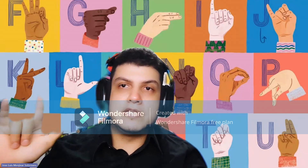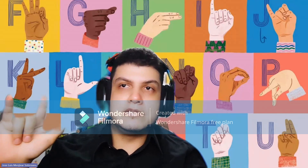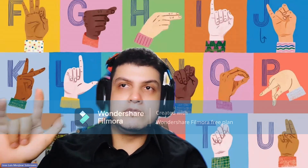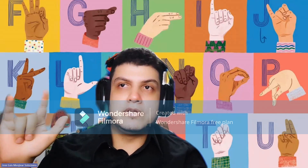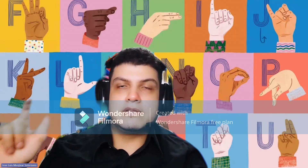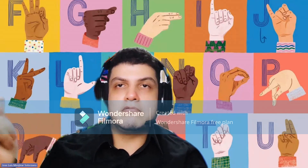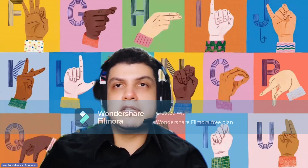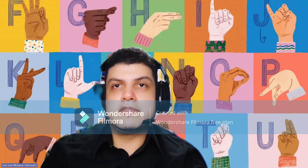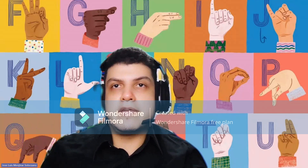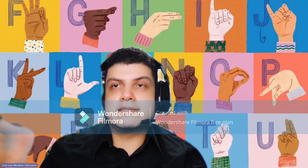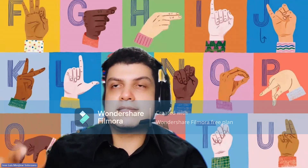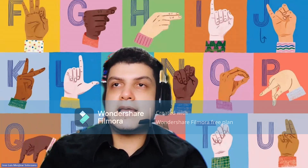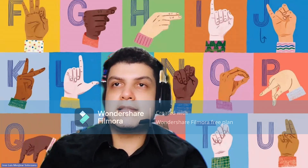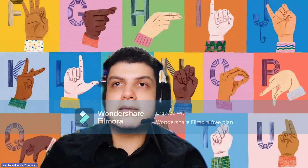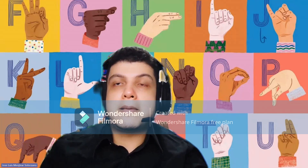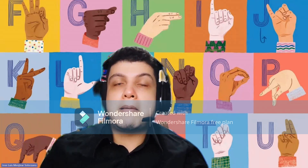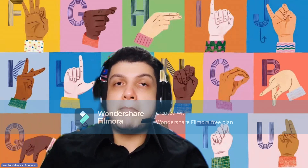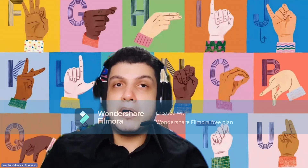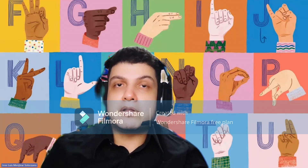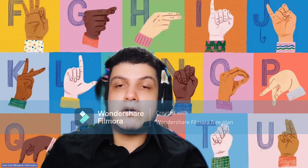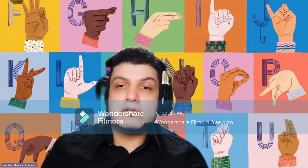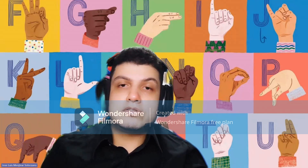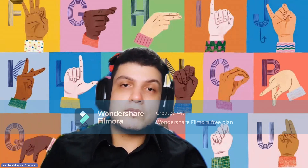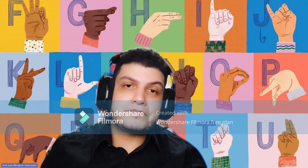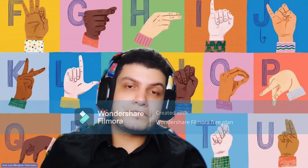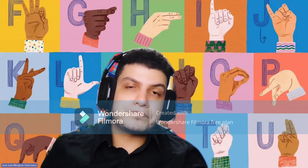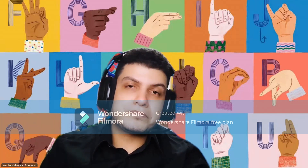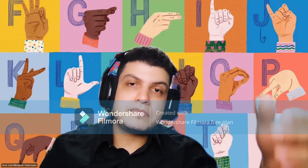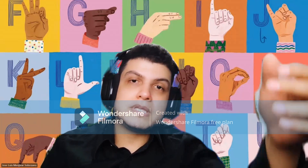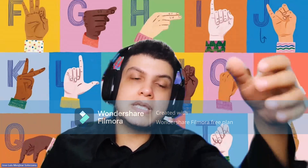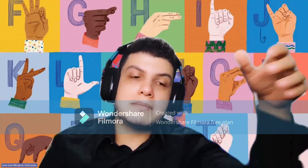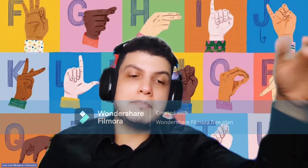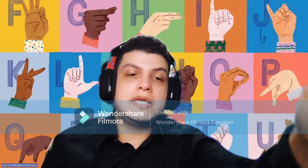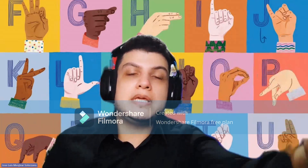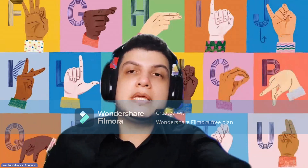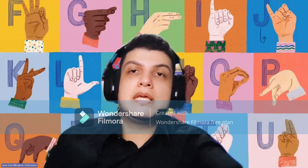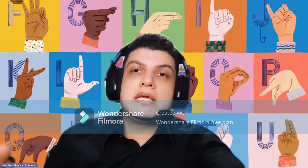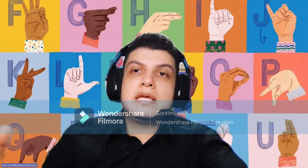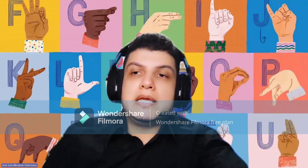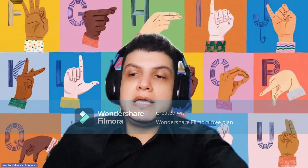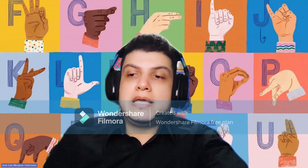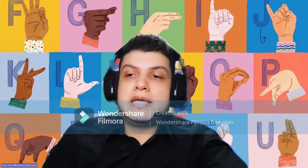they do it with that sign. But also it can be